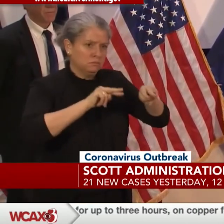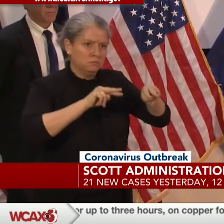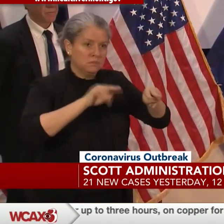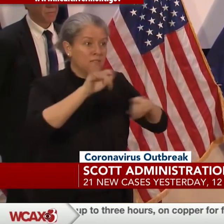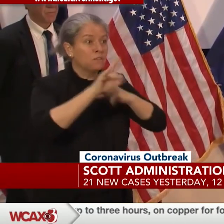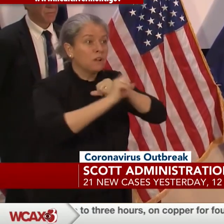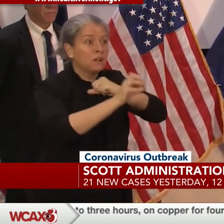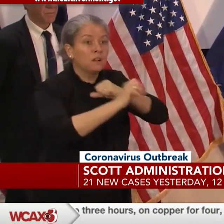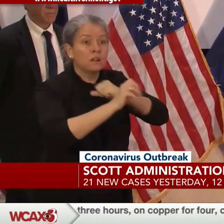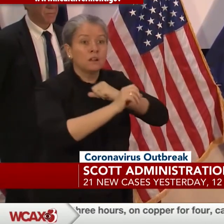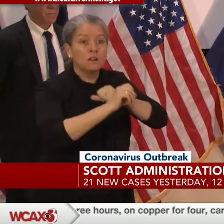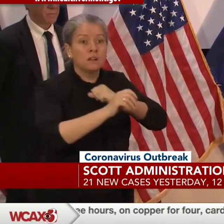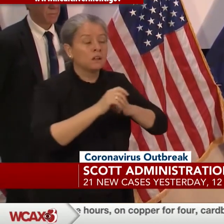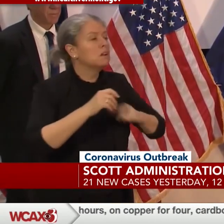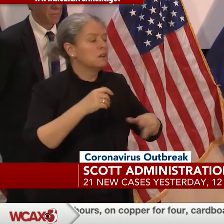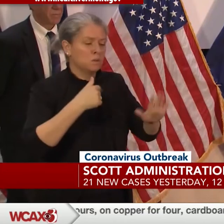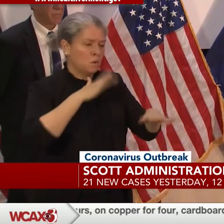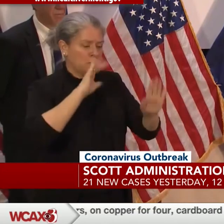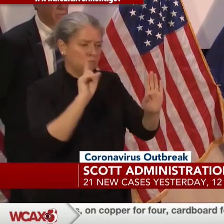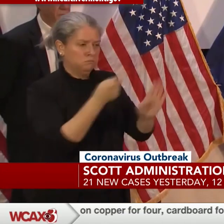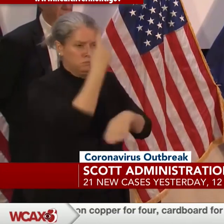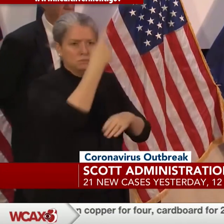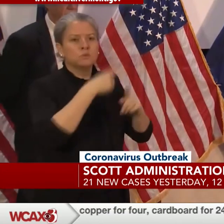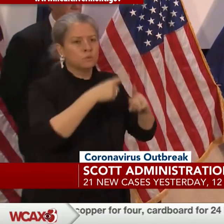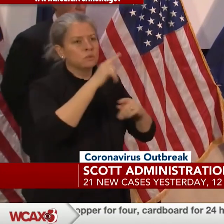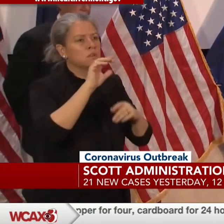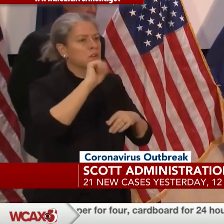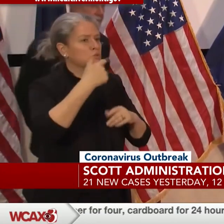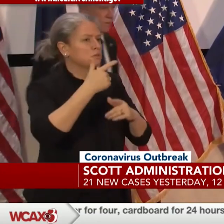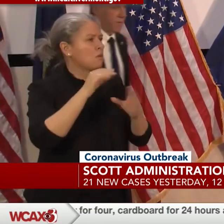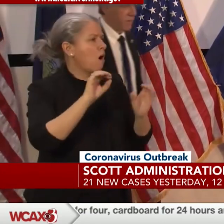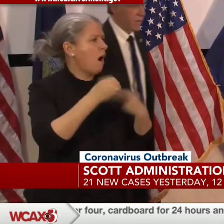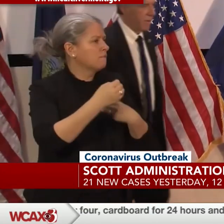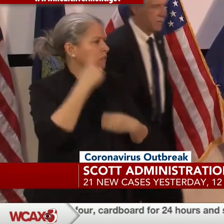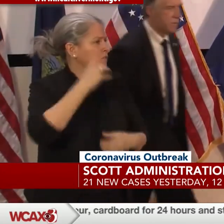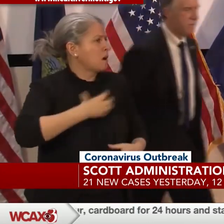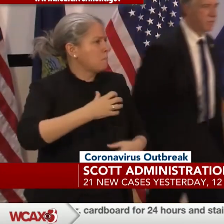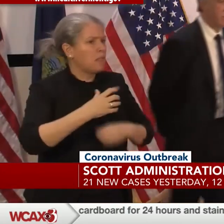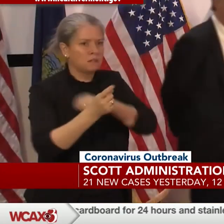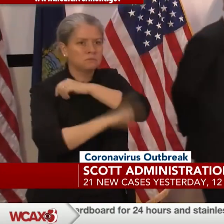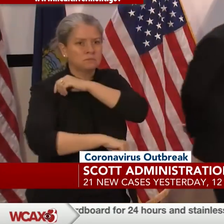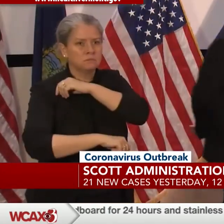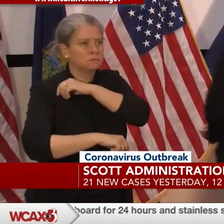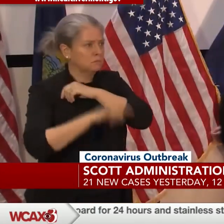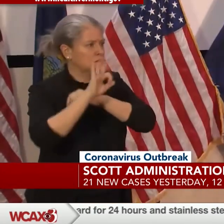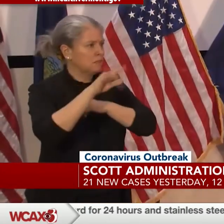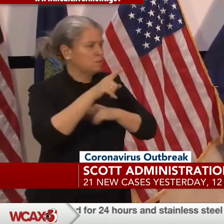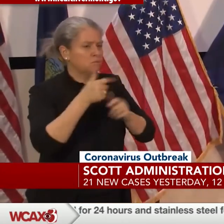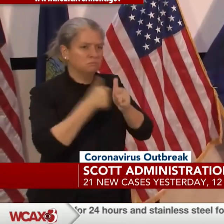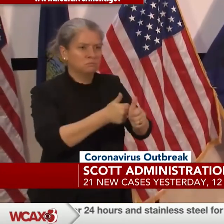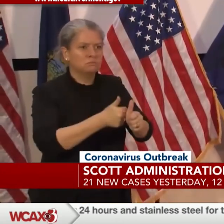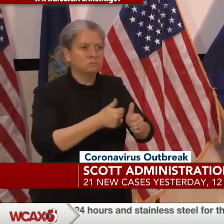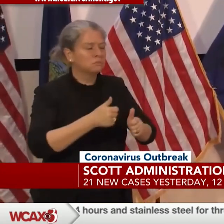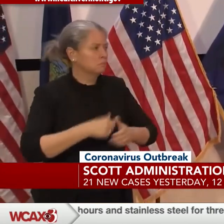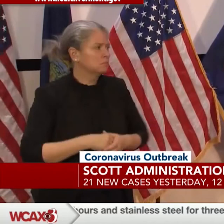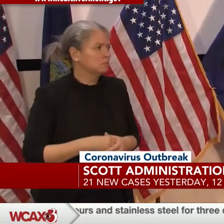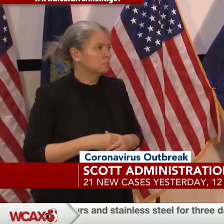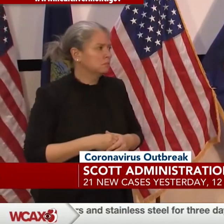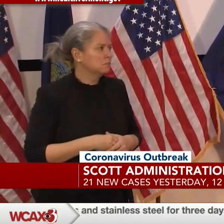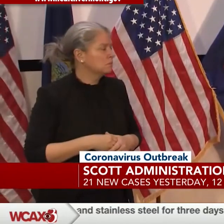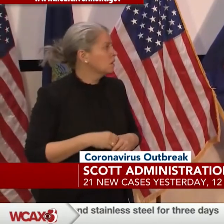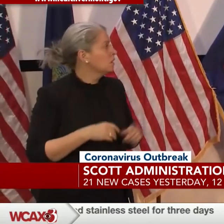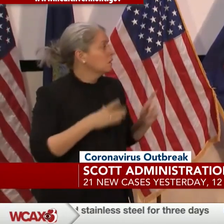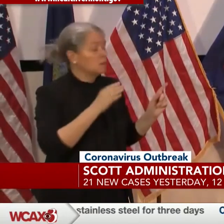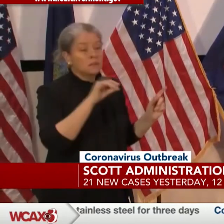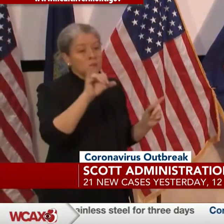making referrals for contact to the Attorney General's office thereafter. And just to add to that, we